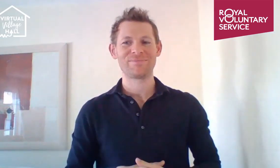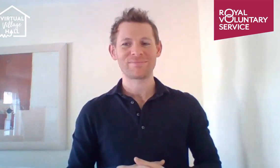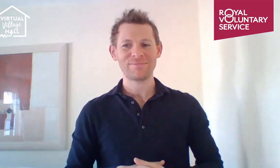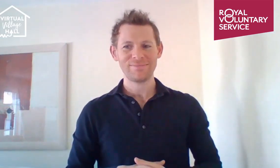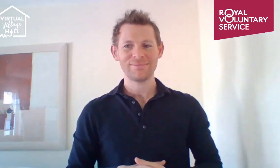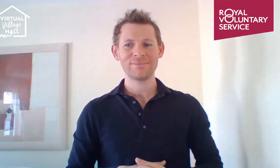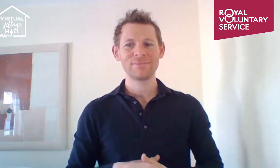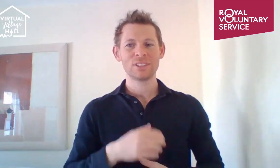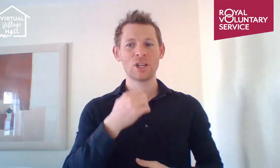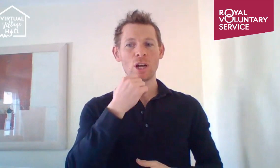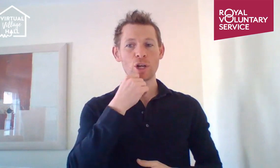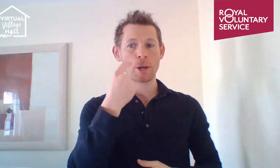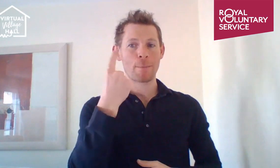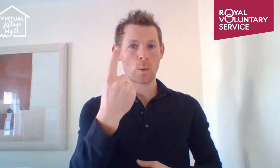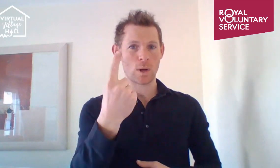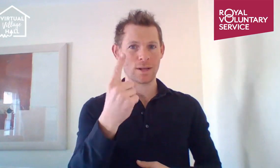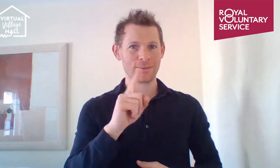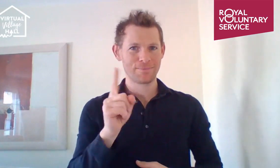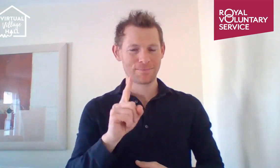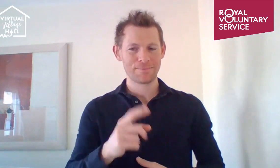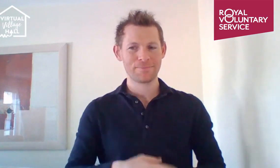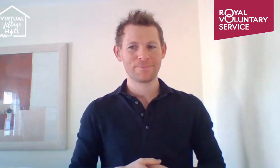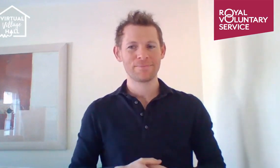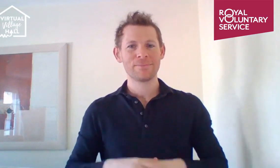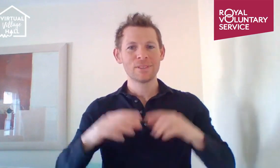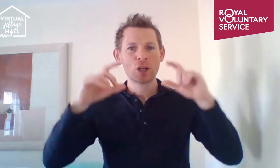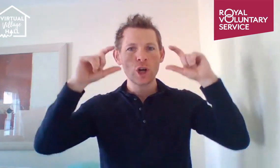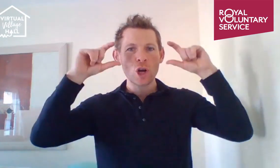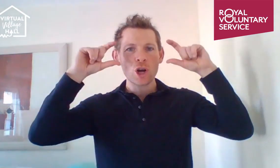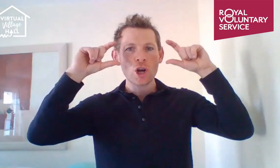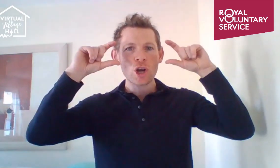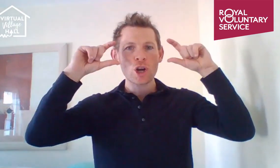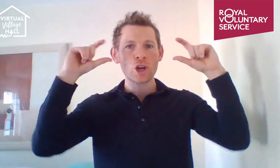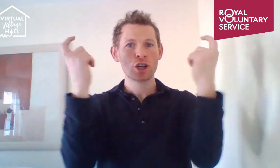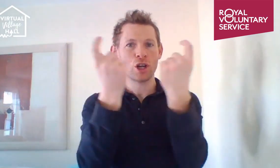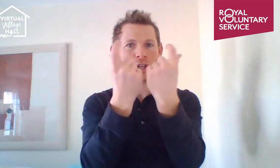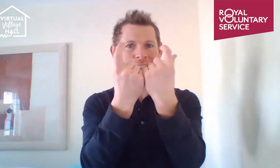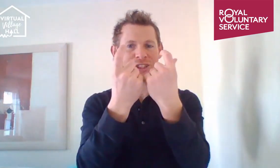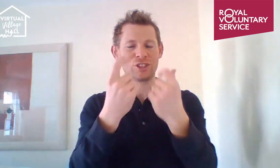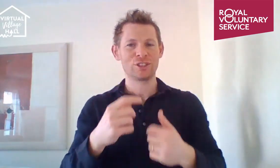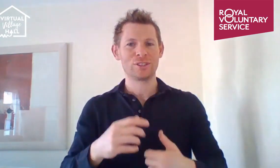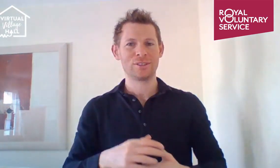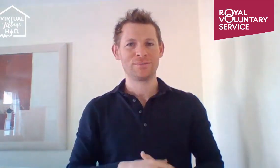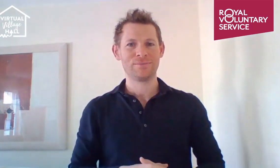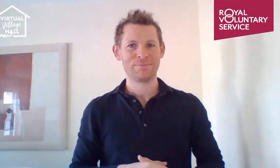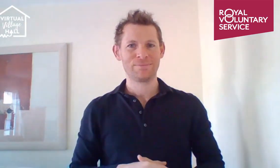Okay, let's see what the results were. So, number 1 was college.